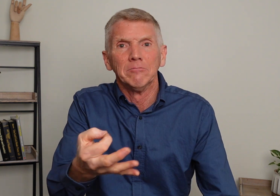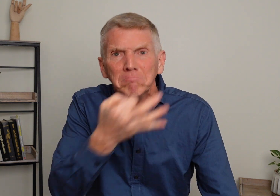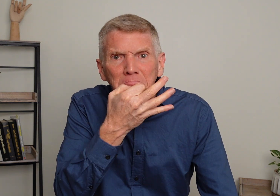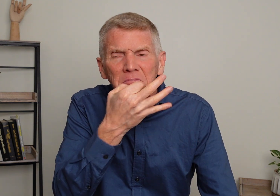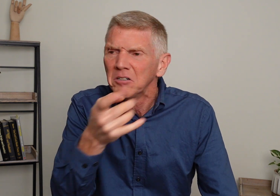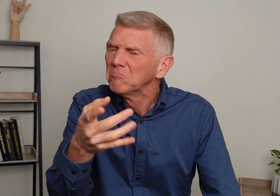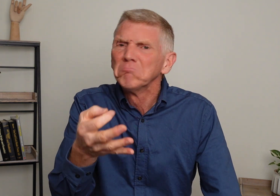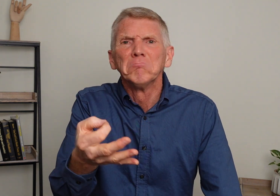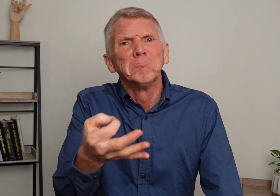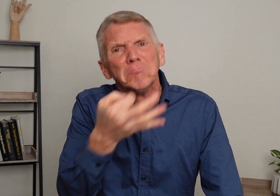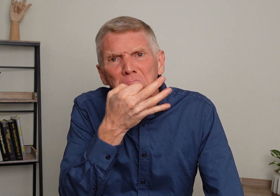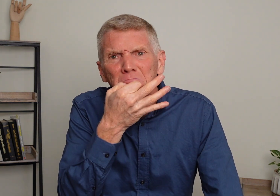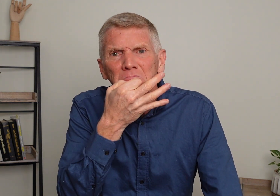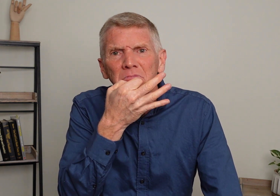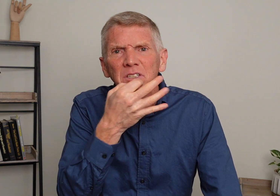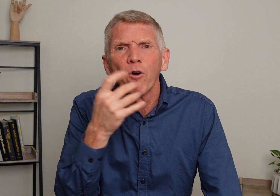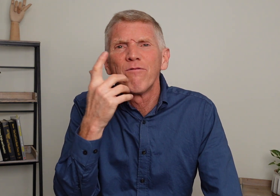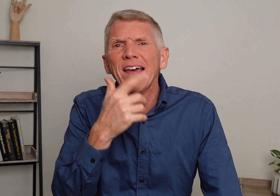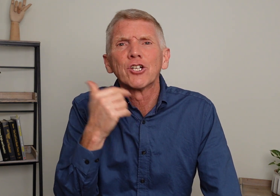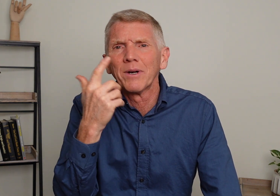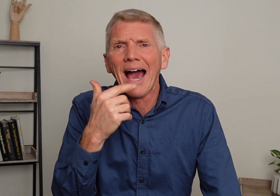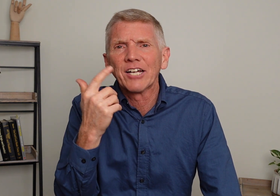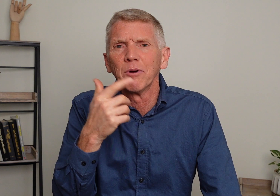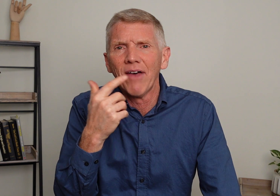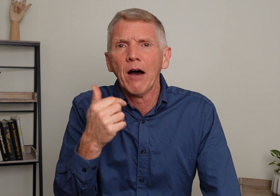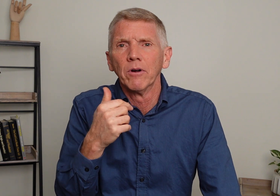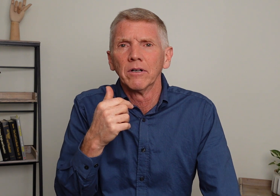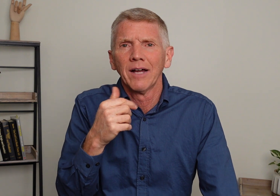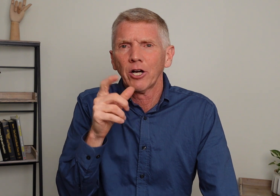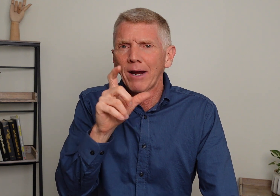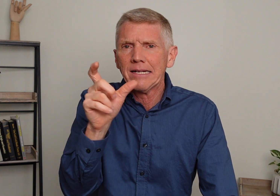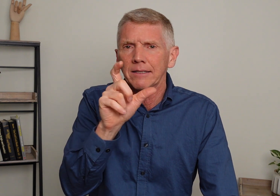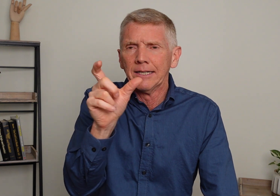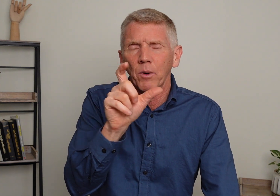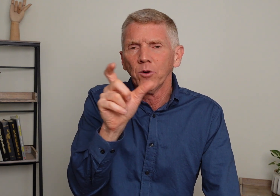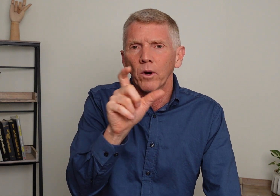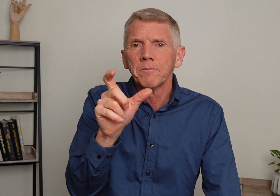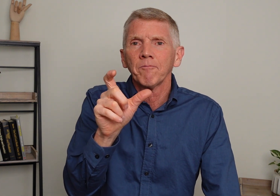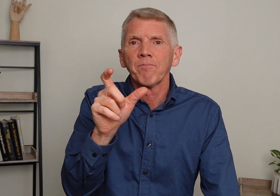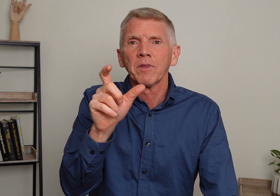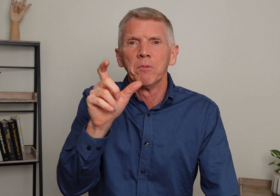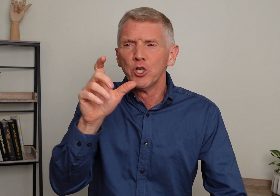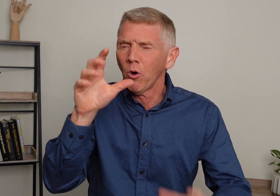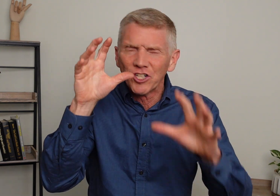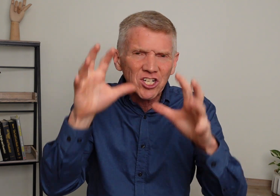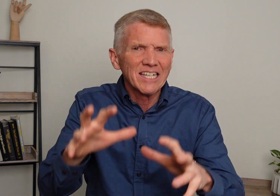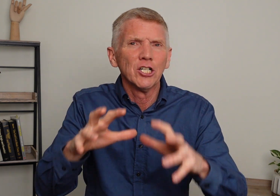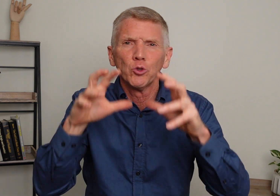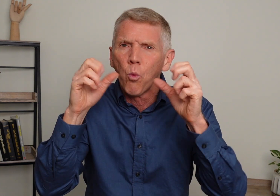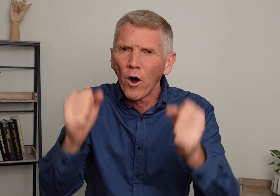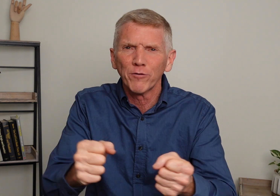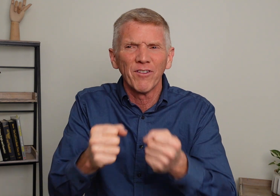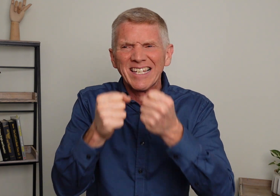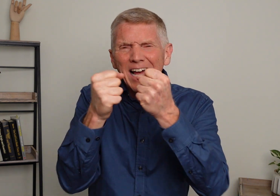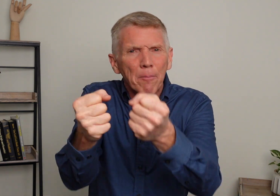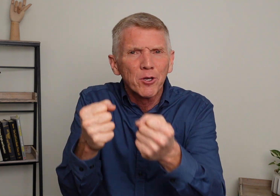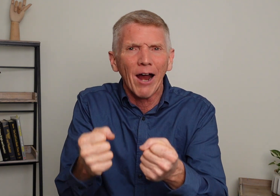a little more facial reaction with that one. Not a great one-to-one, but you are skilled, wonderful. This is up your alley.